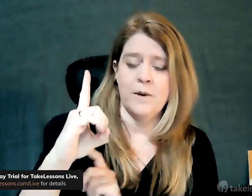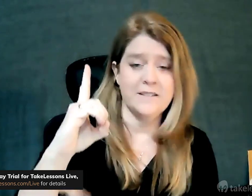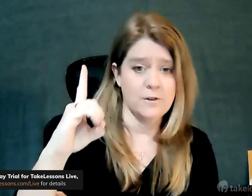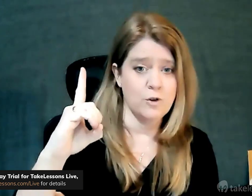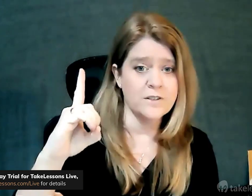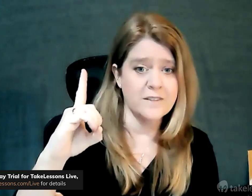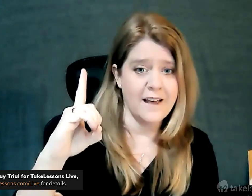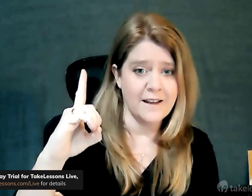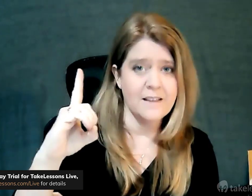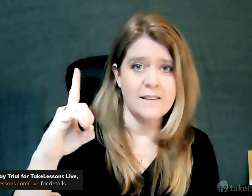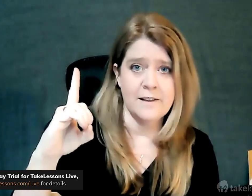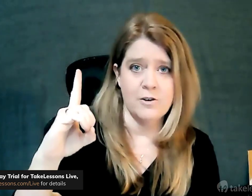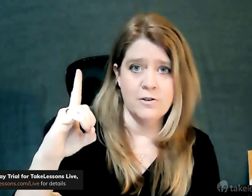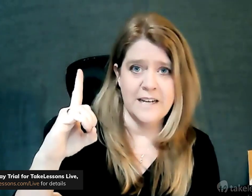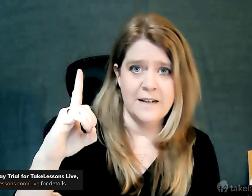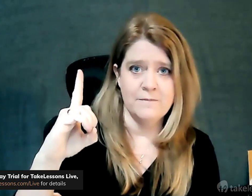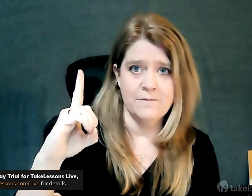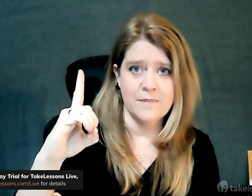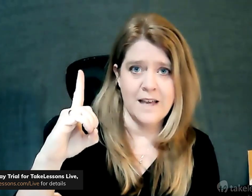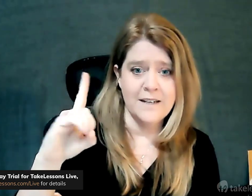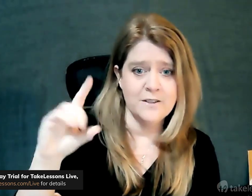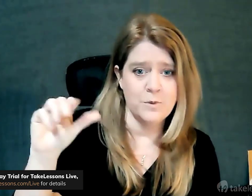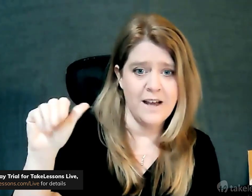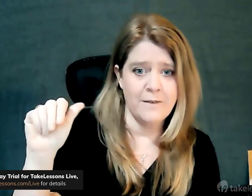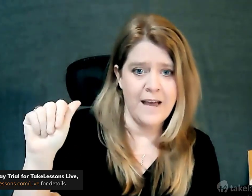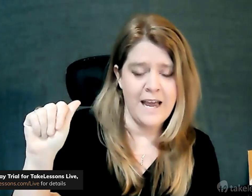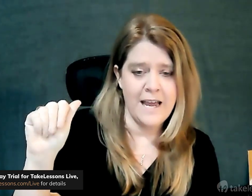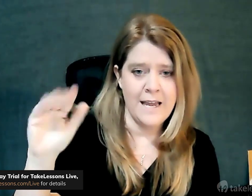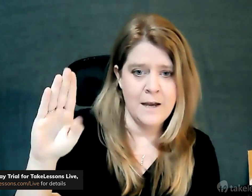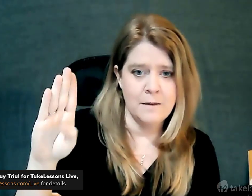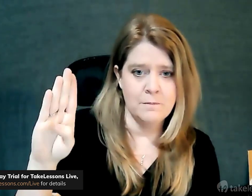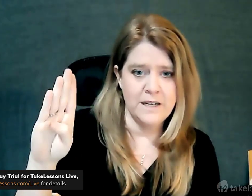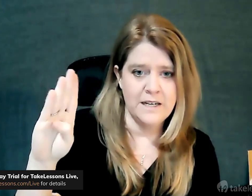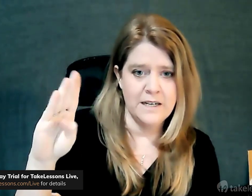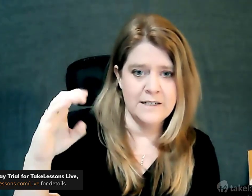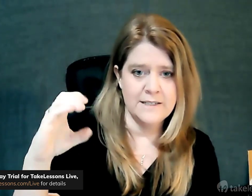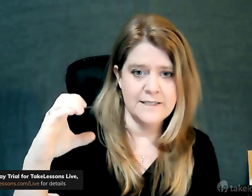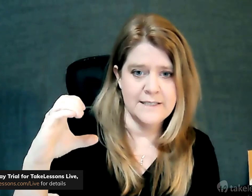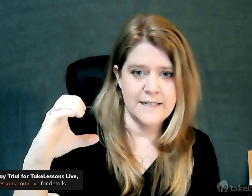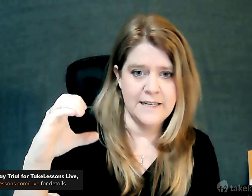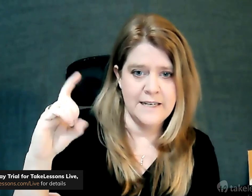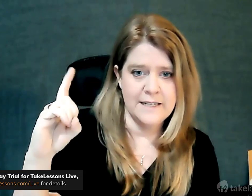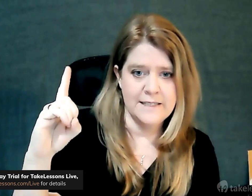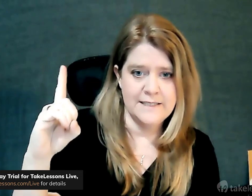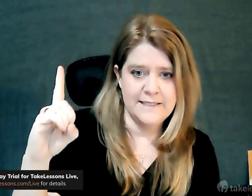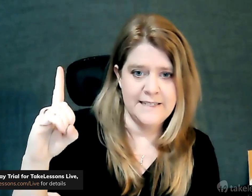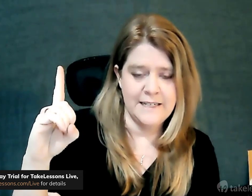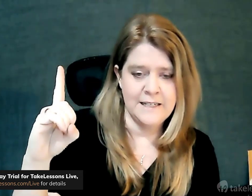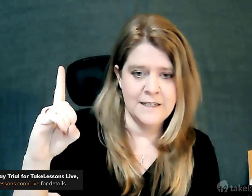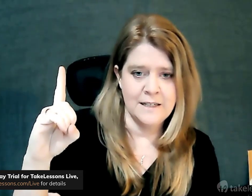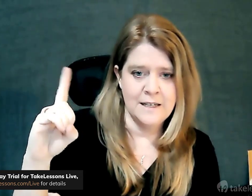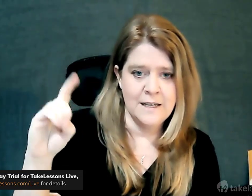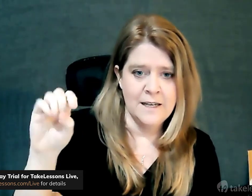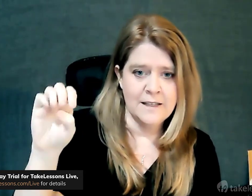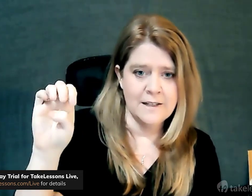it looks like the letter D. Okay, so we have A, B, C, D. The letter